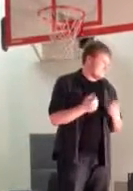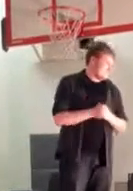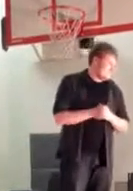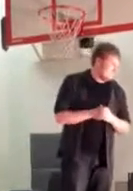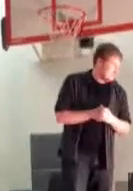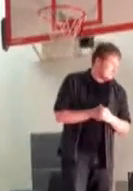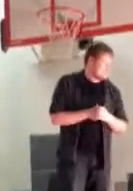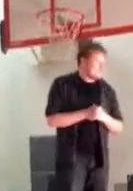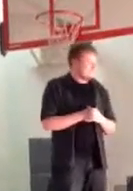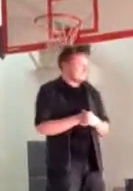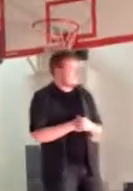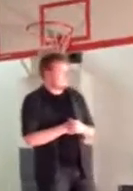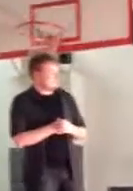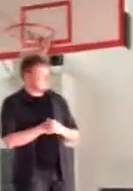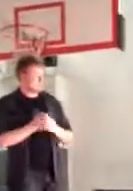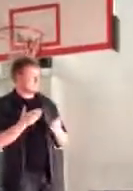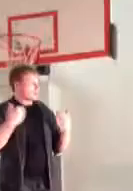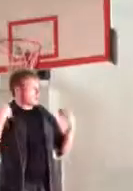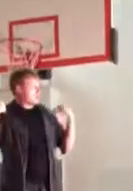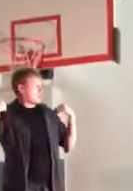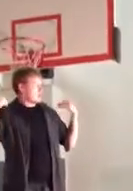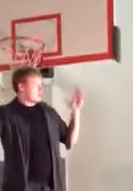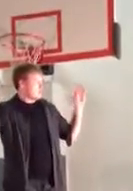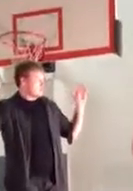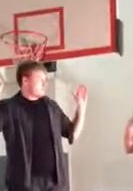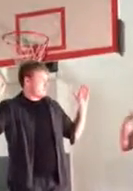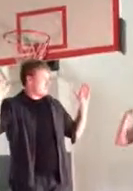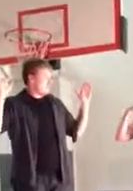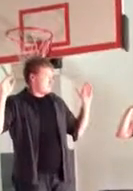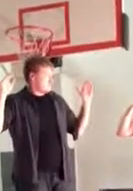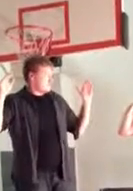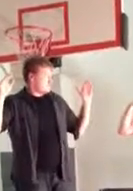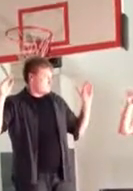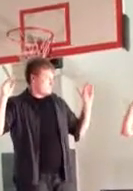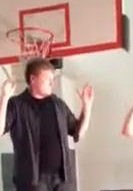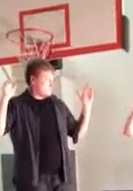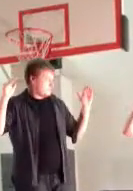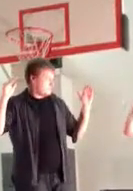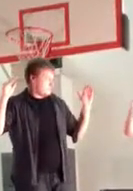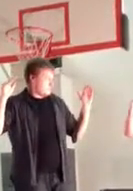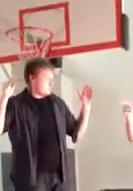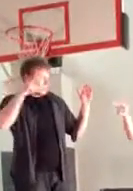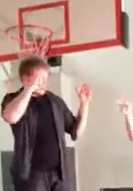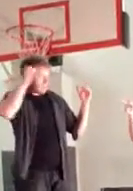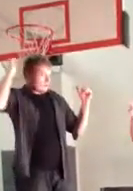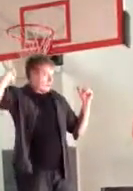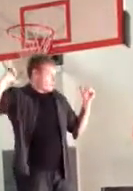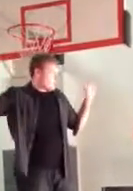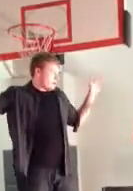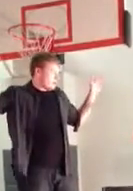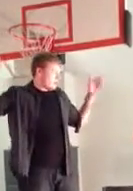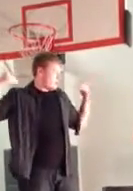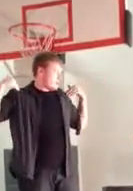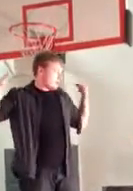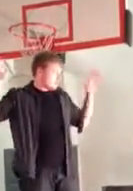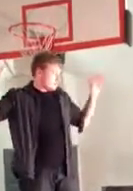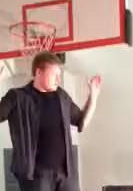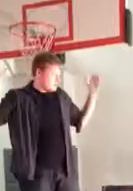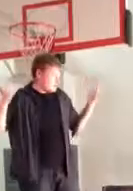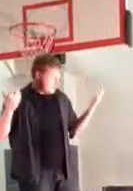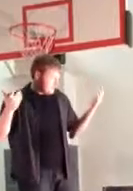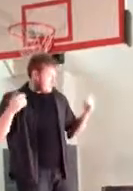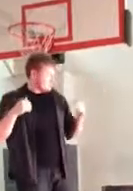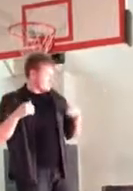has the beard, so Santa Claus. This is Angel. Angel. Because of their